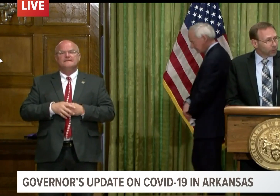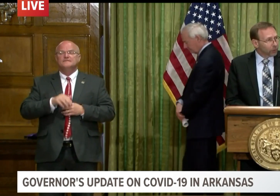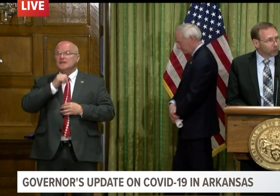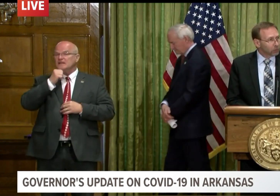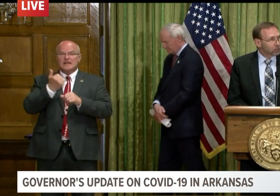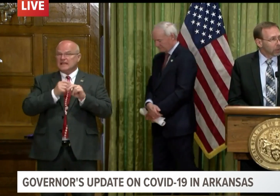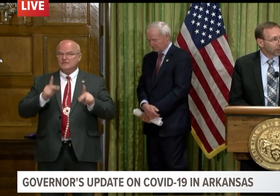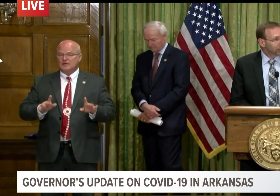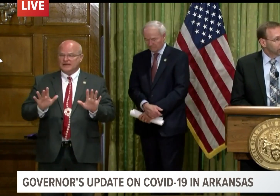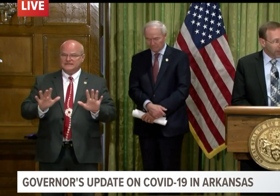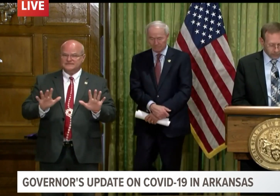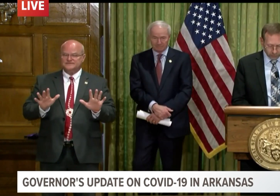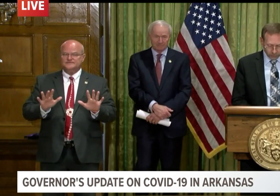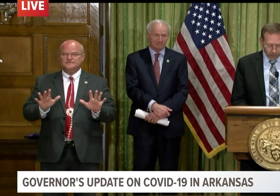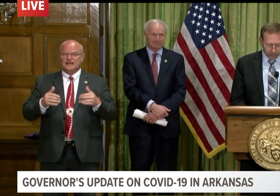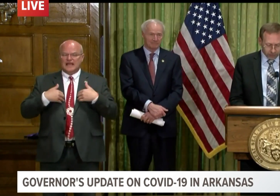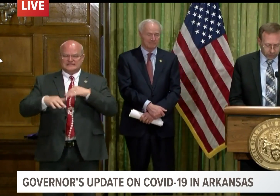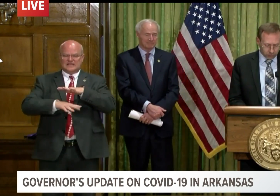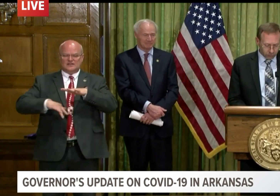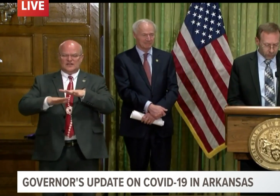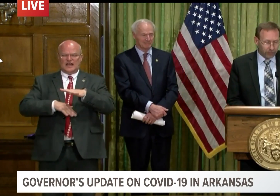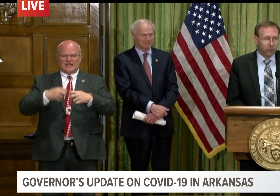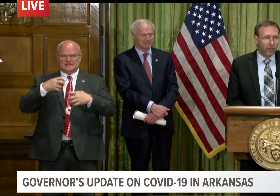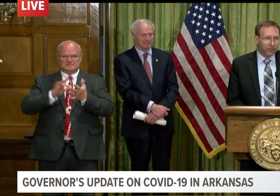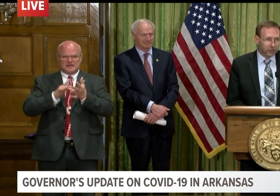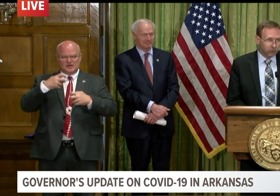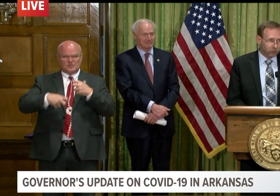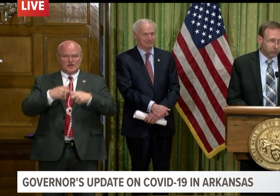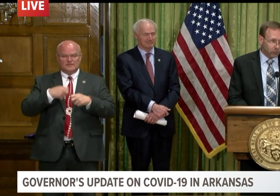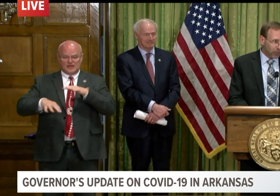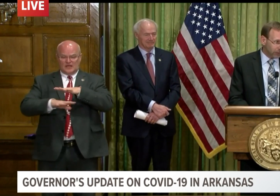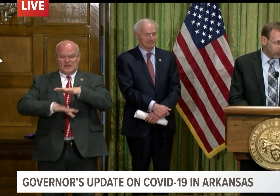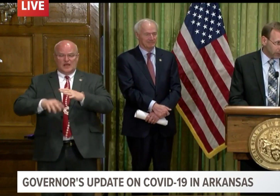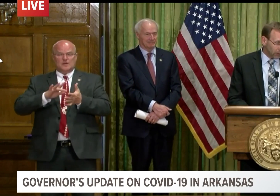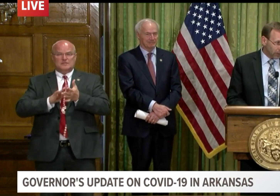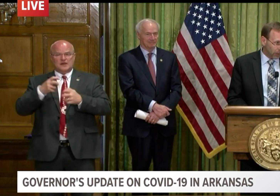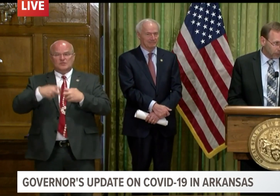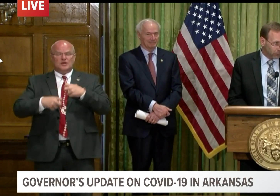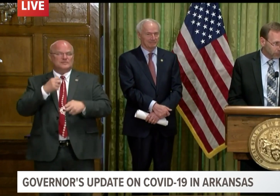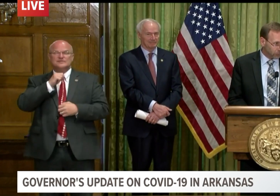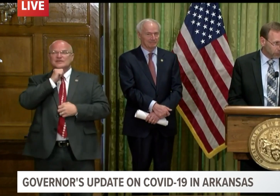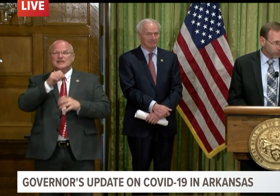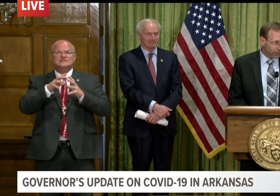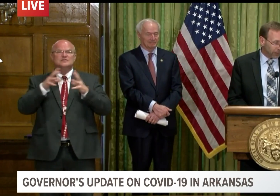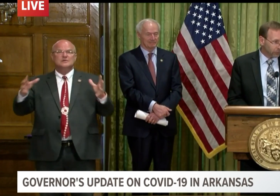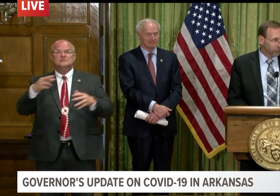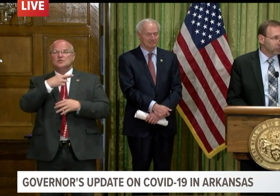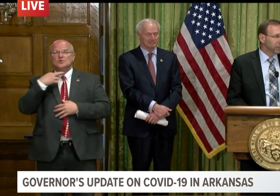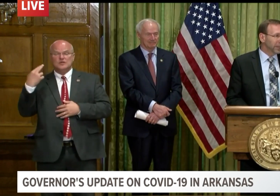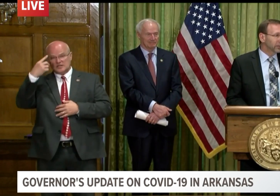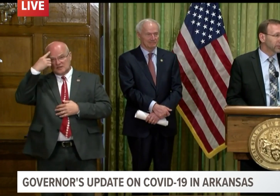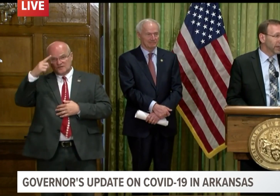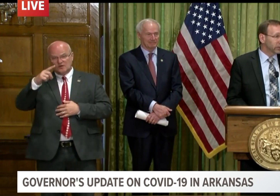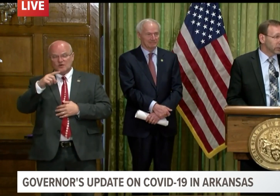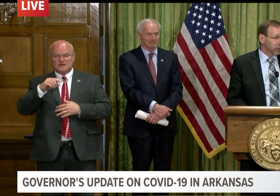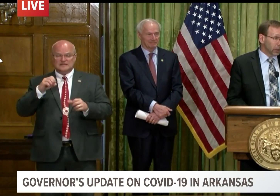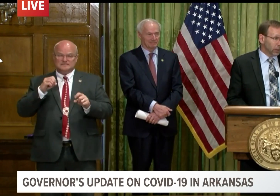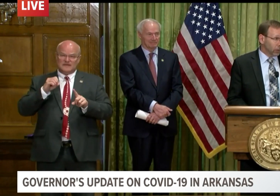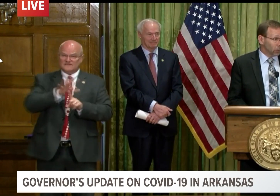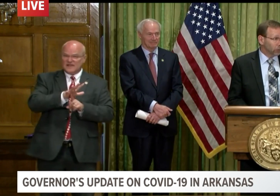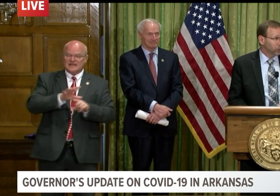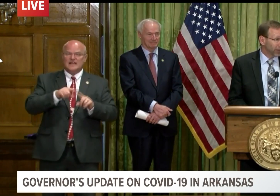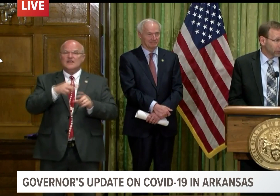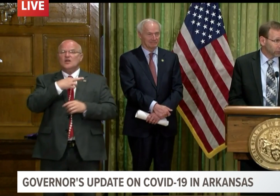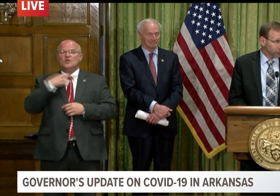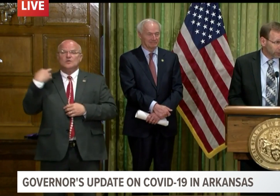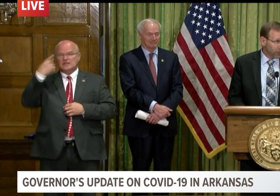Not everyone, though, has underlying conditions. The underlying conditions are not so much a risk factor for being infected.